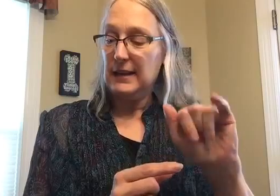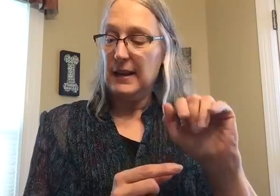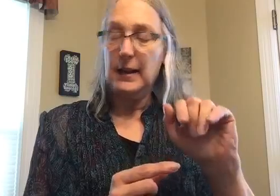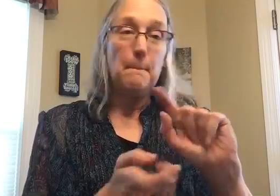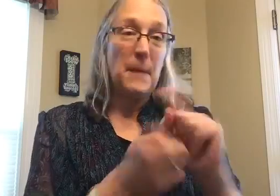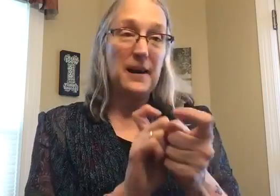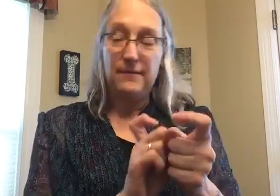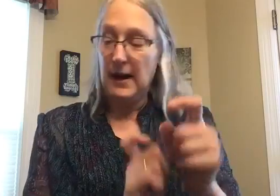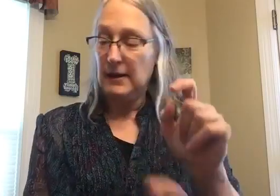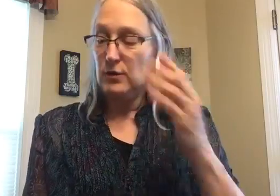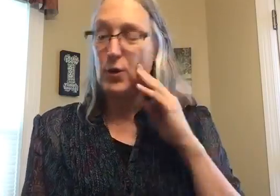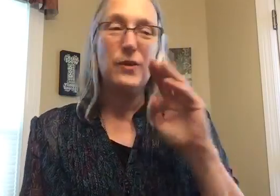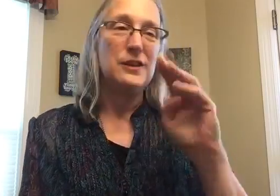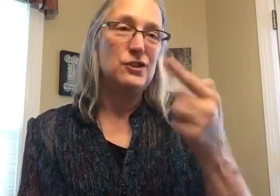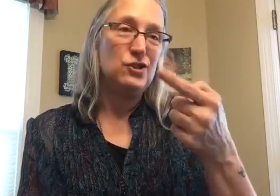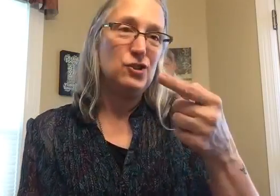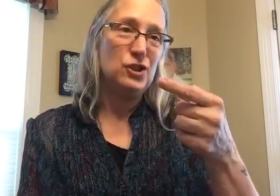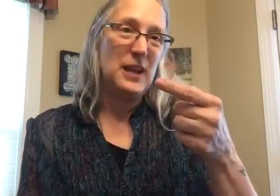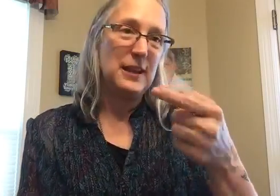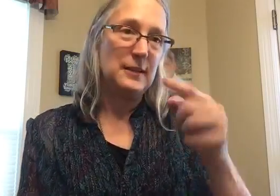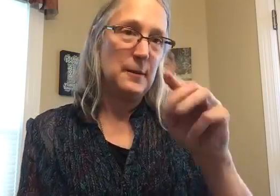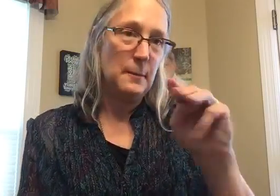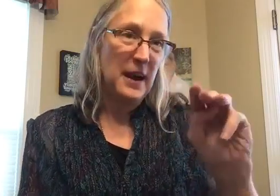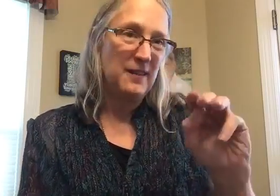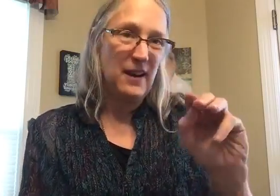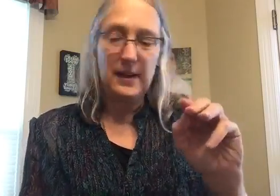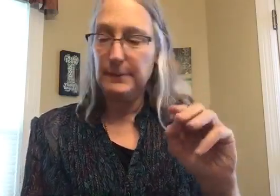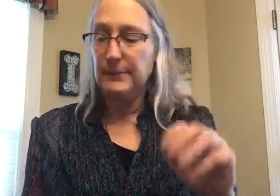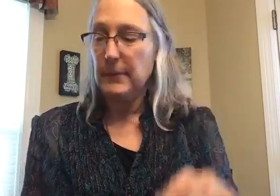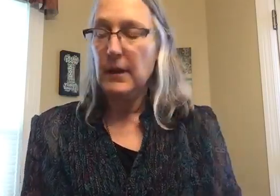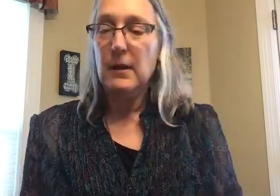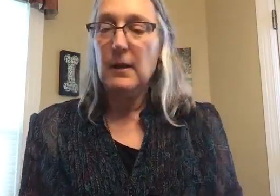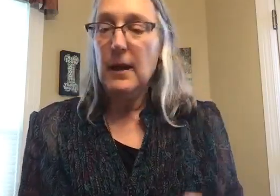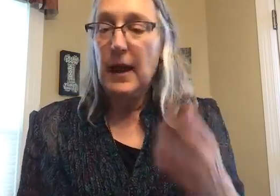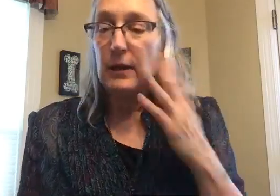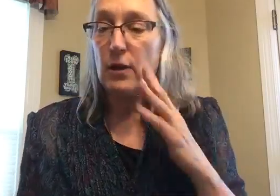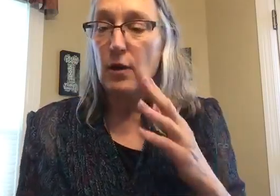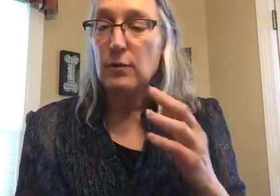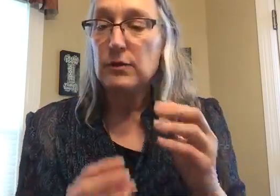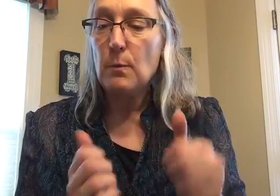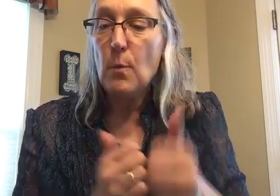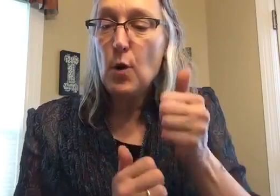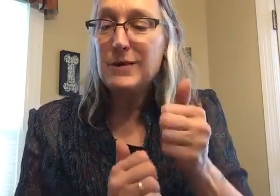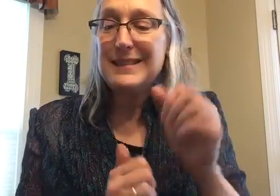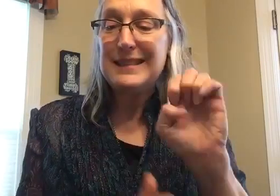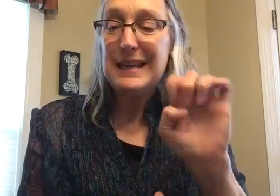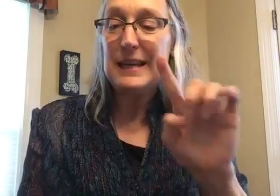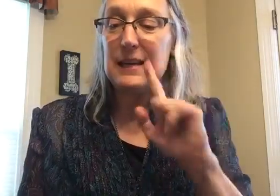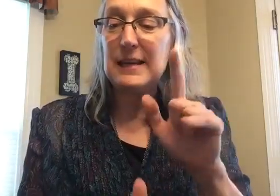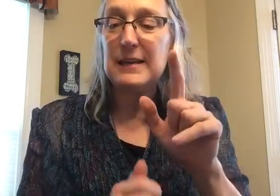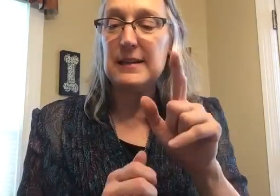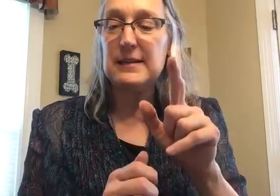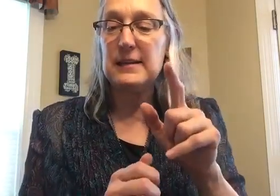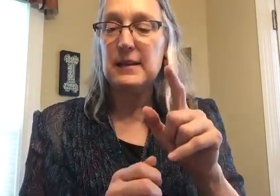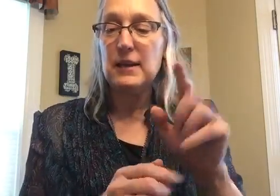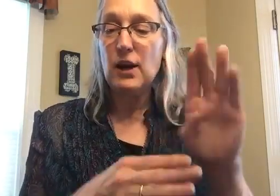genetically modified? You know, the genetically modified. How do you know? So most seed is